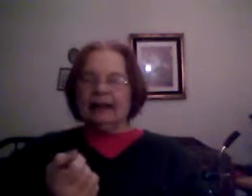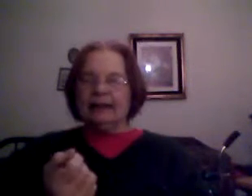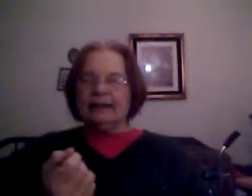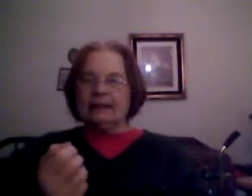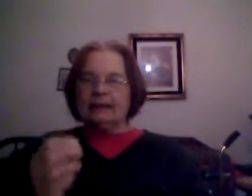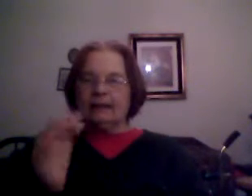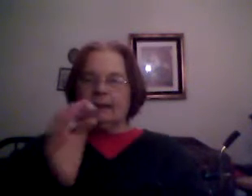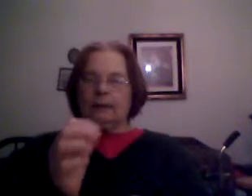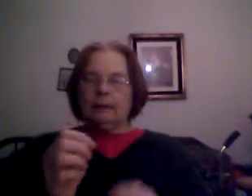glass.